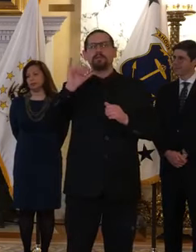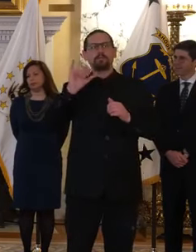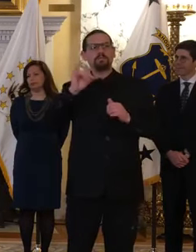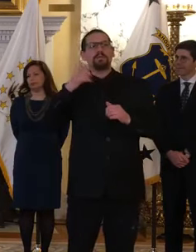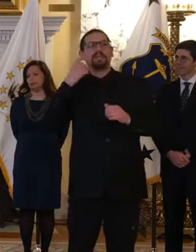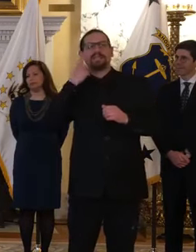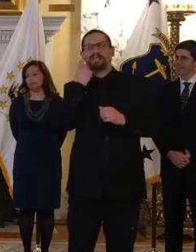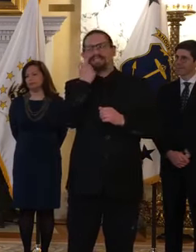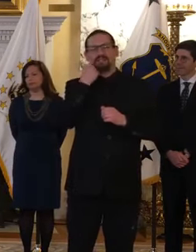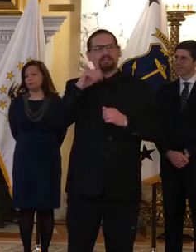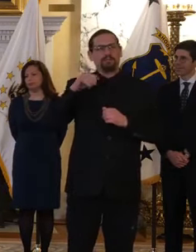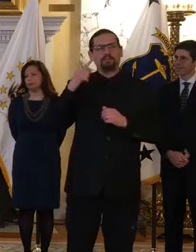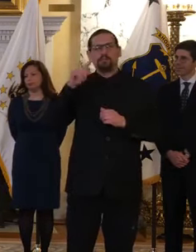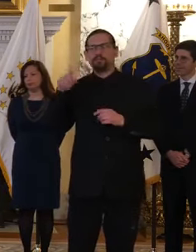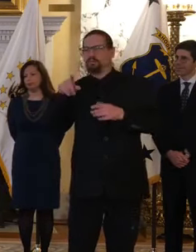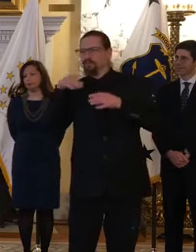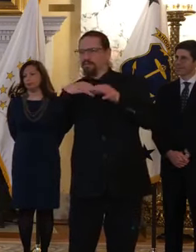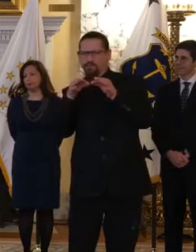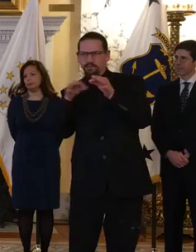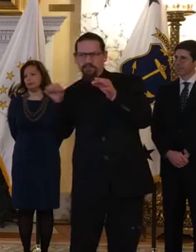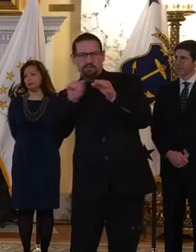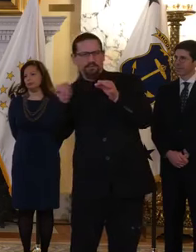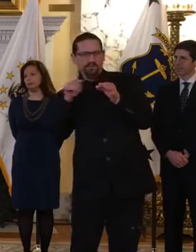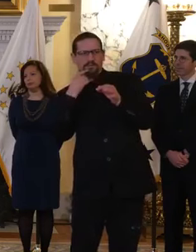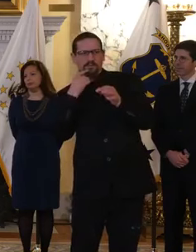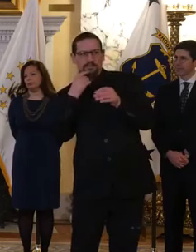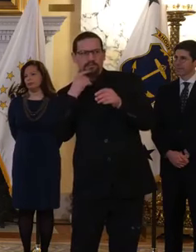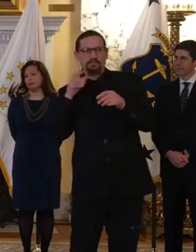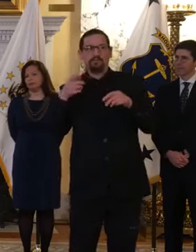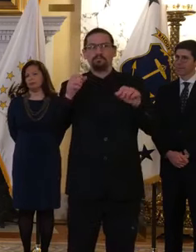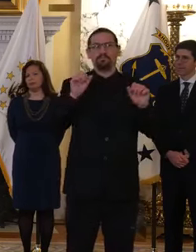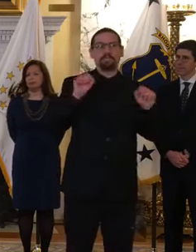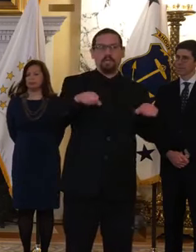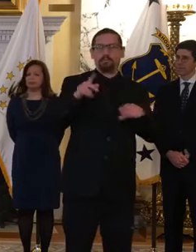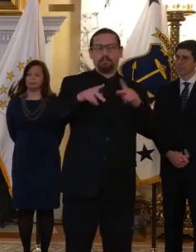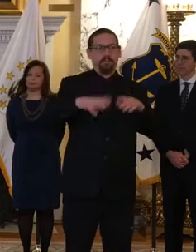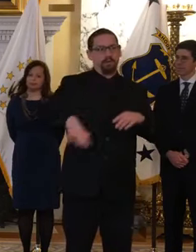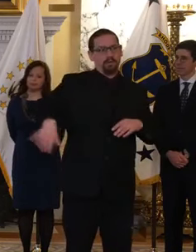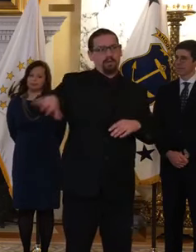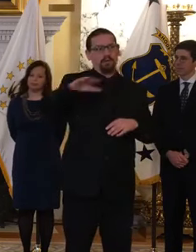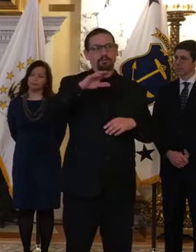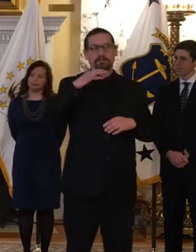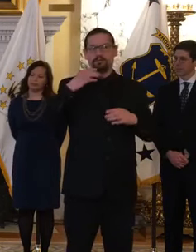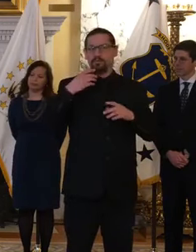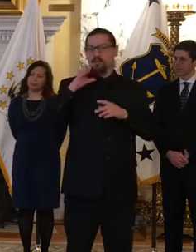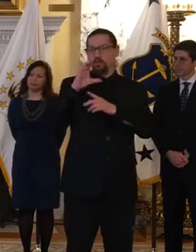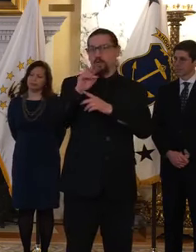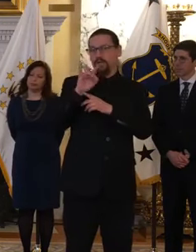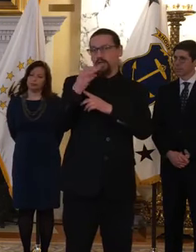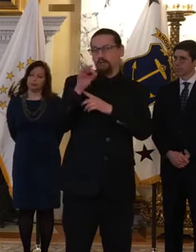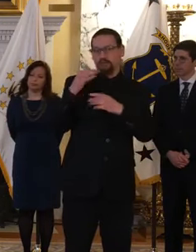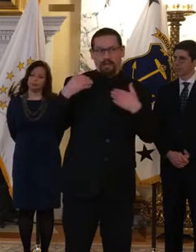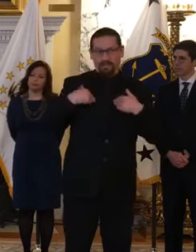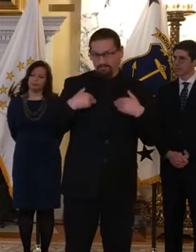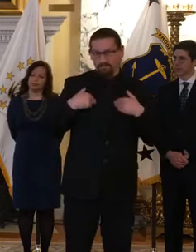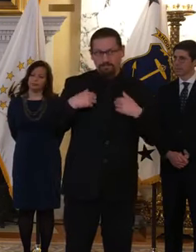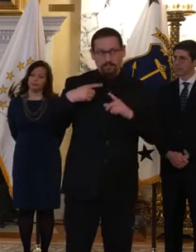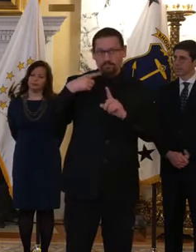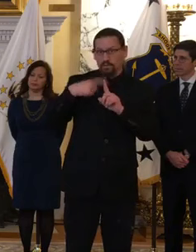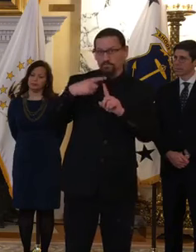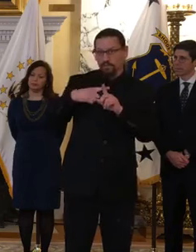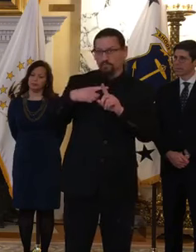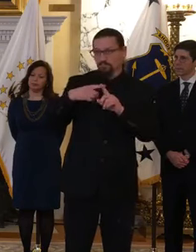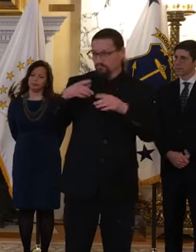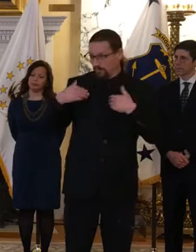was, can people who are COVID positive return to a nursing home? And that I